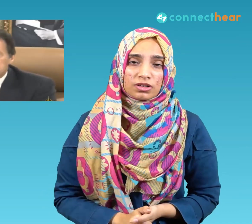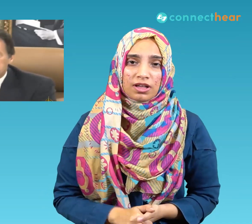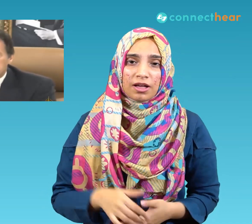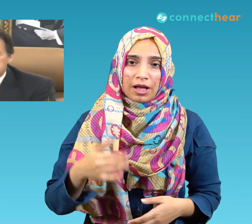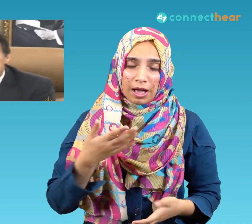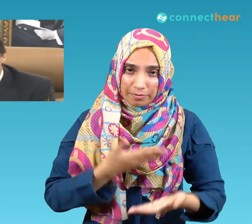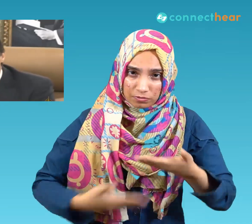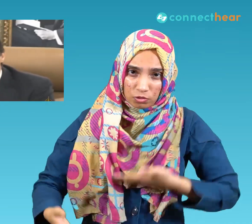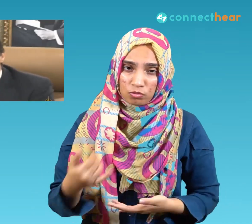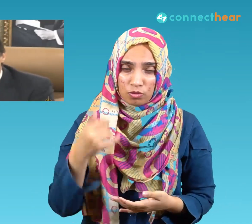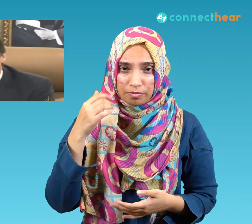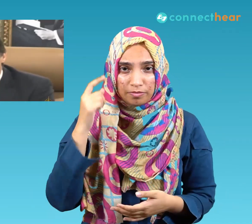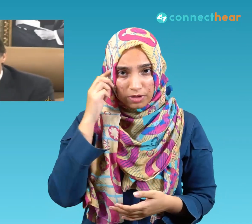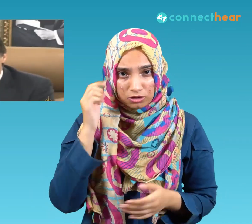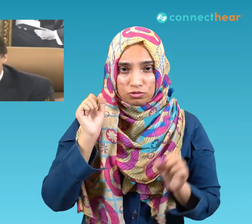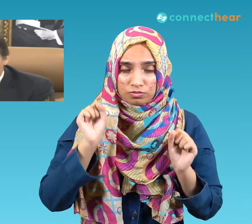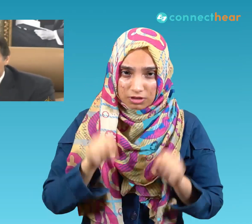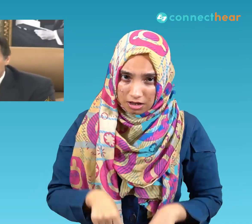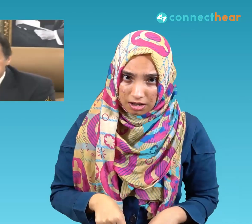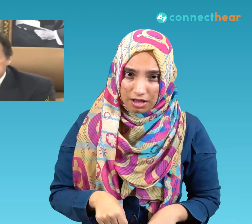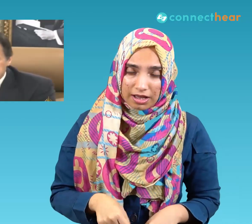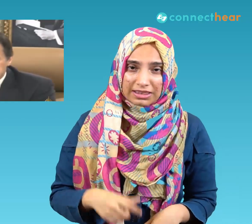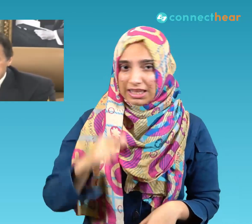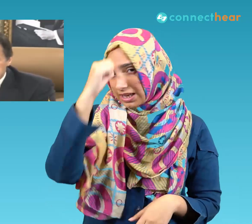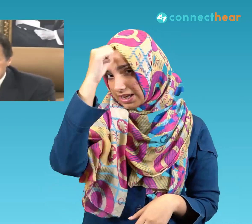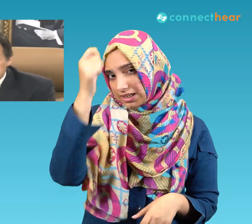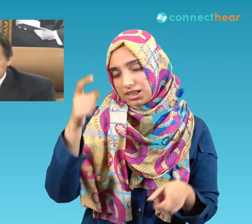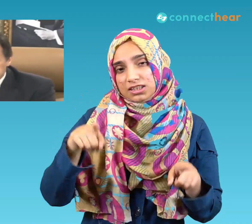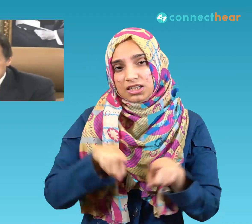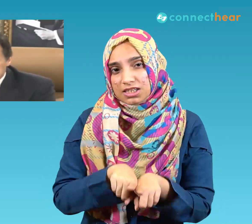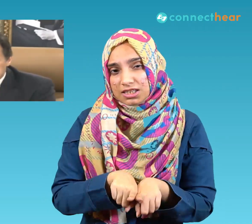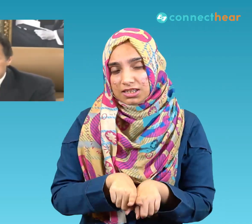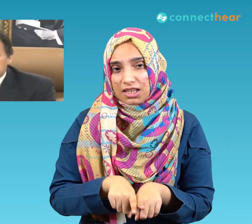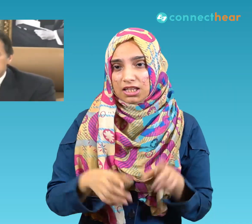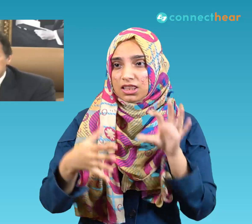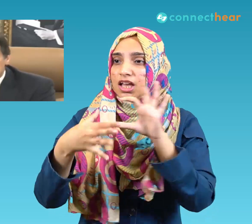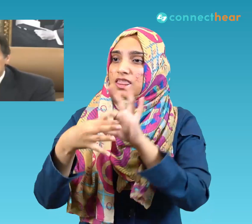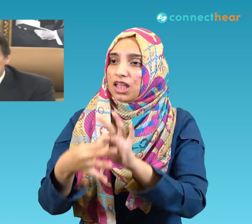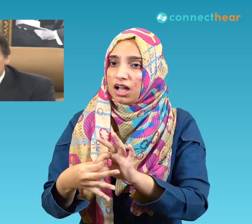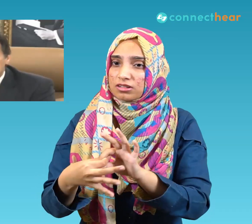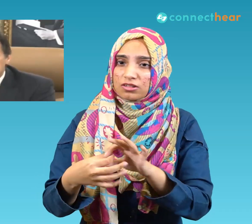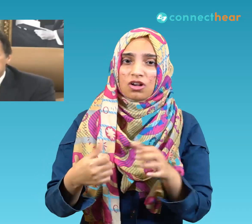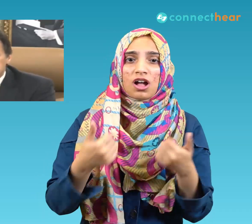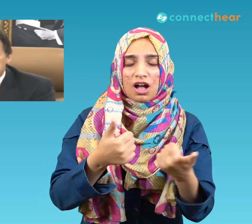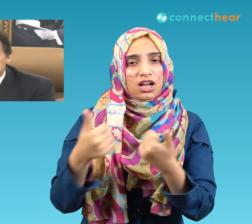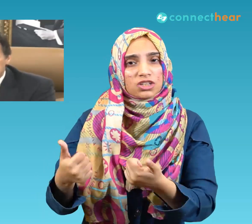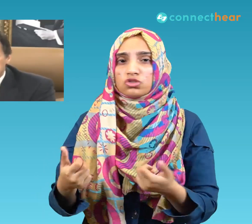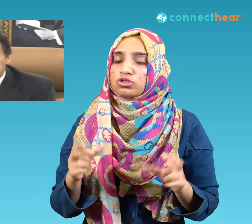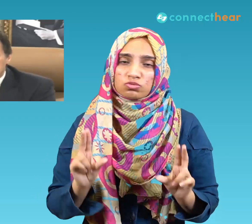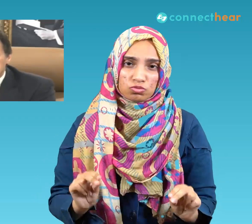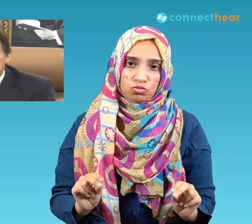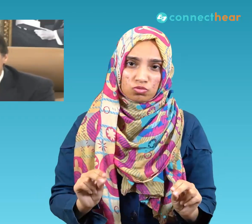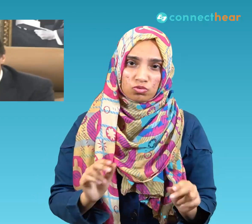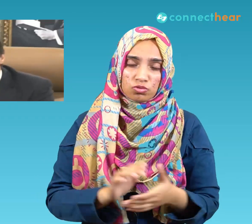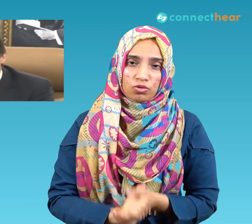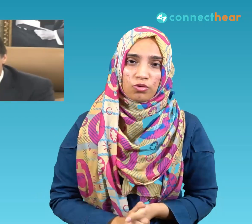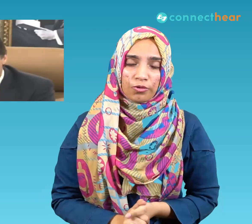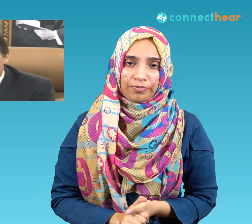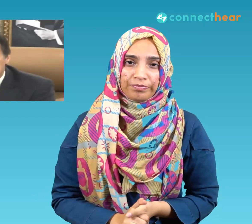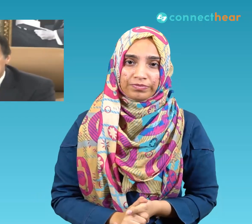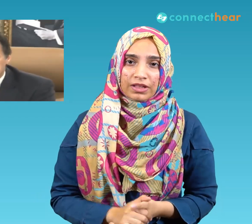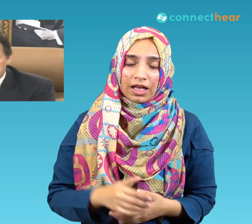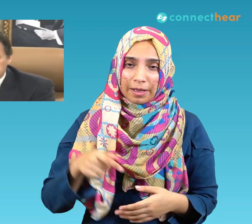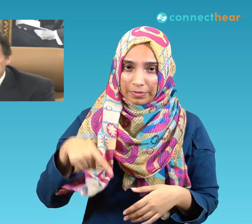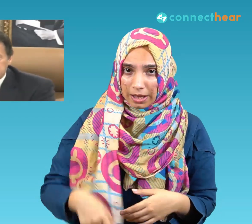we have a problem. And we hope that this will change with a new government, which is a moderate government. We